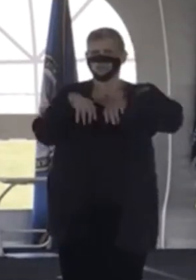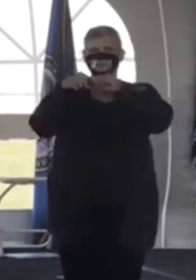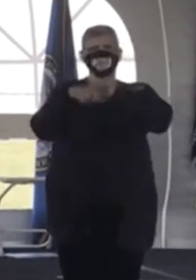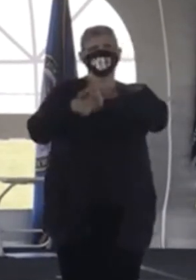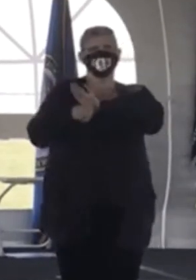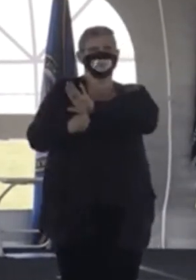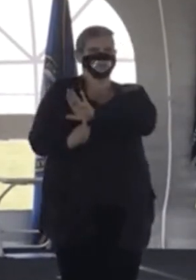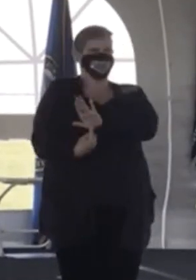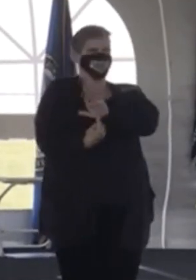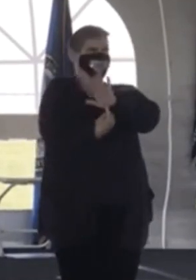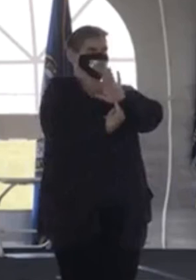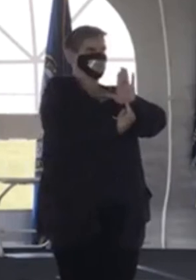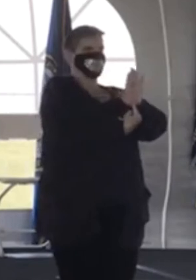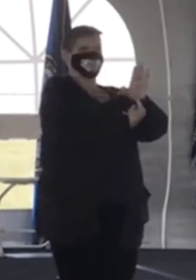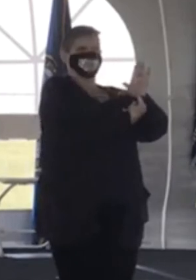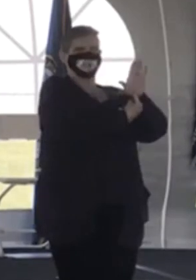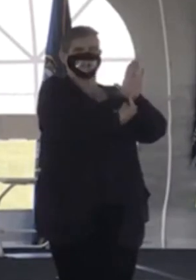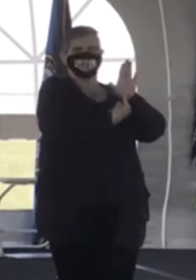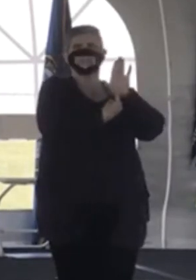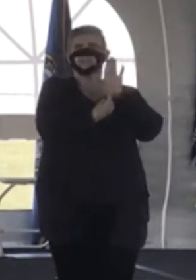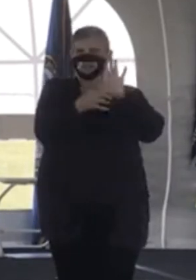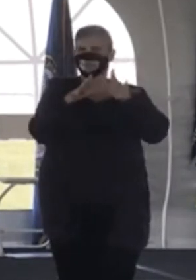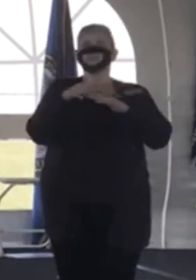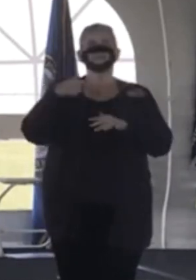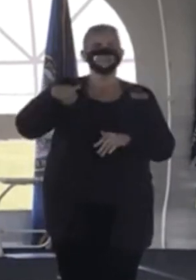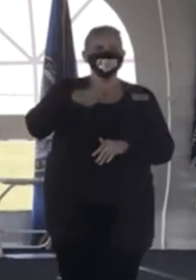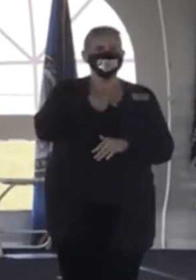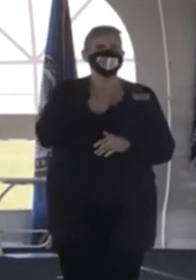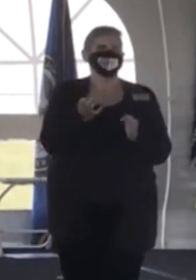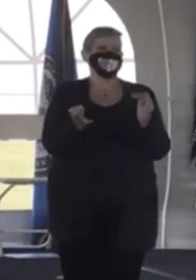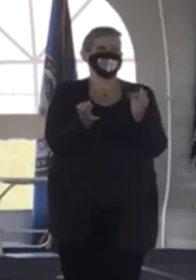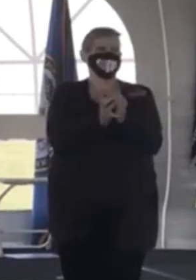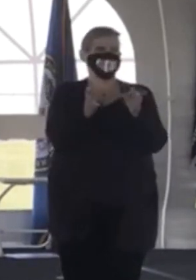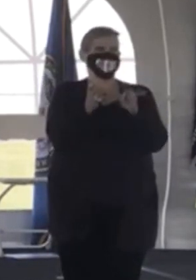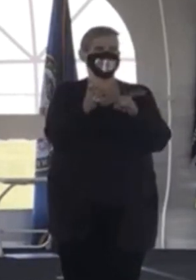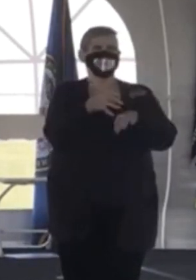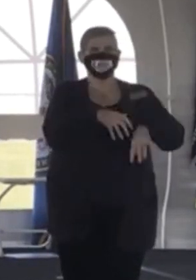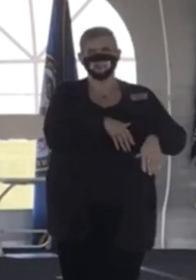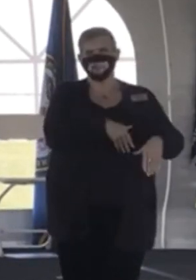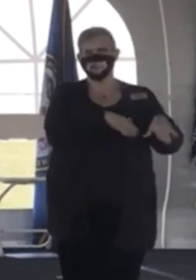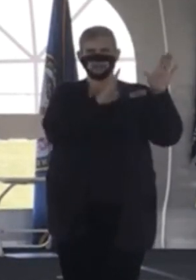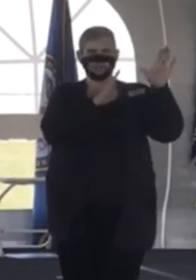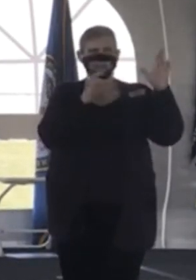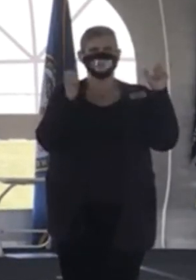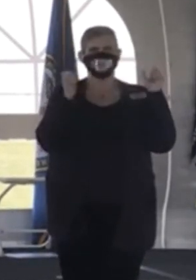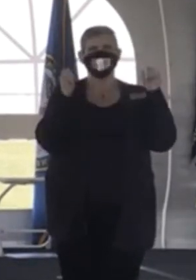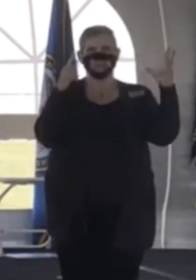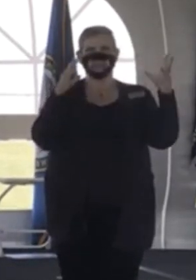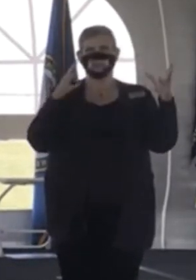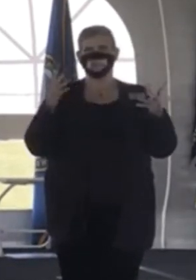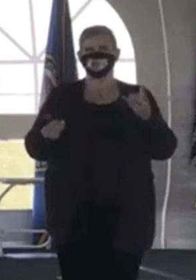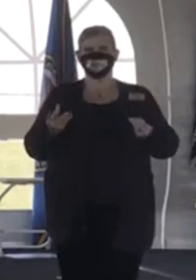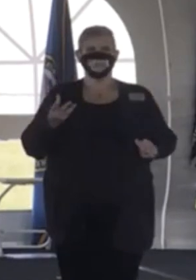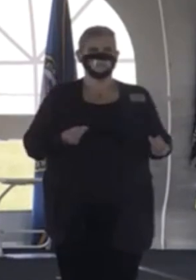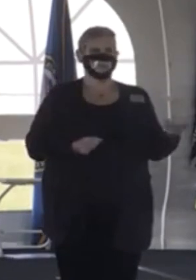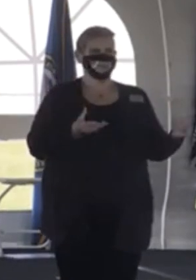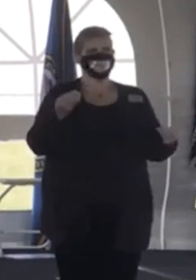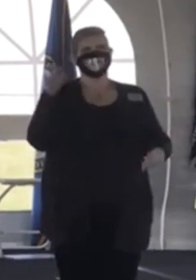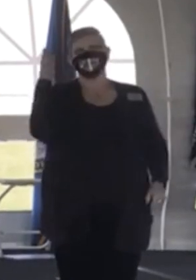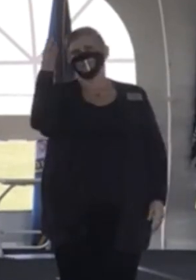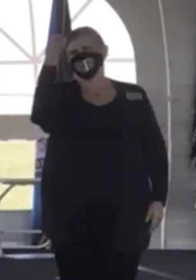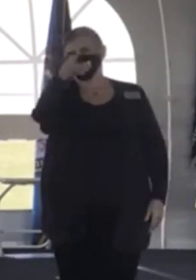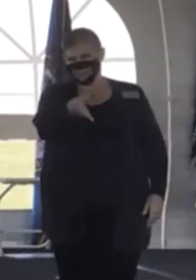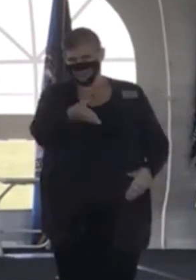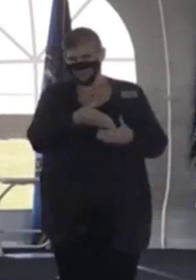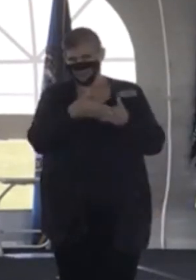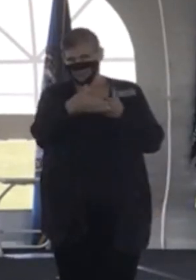make sure that we conduct ourselves in a way that is worthy of the sacrifices that so many have made and continue to make.